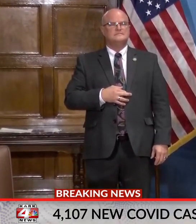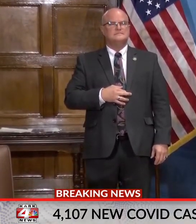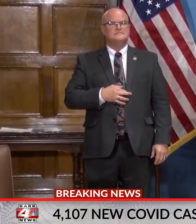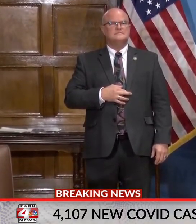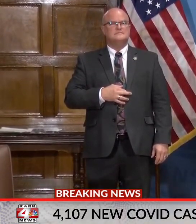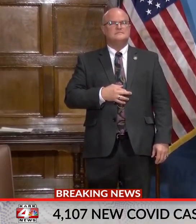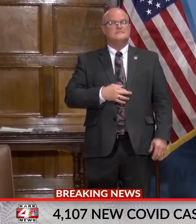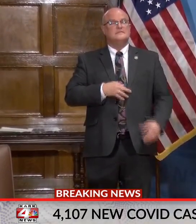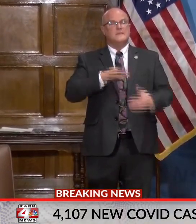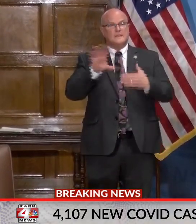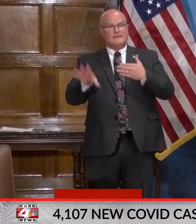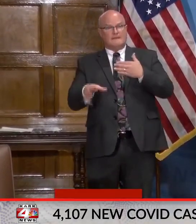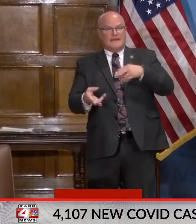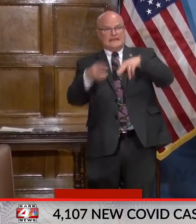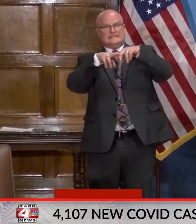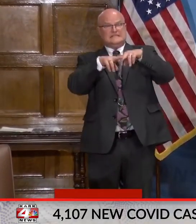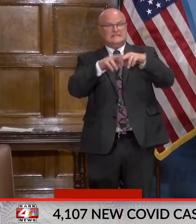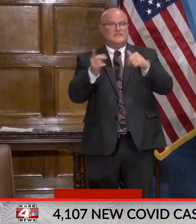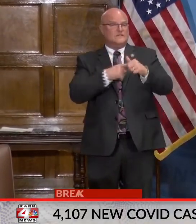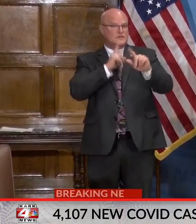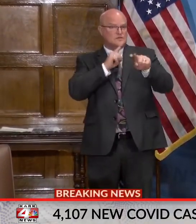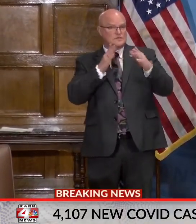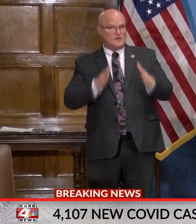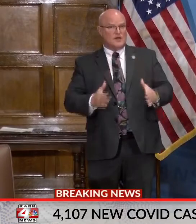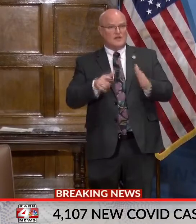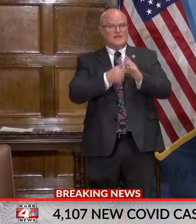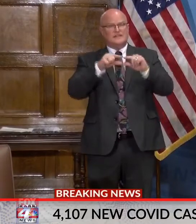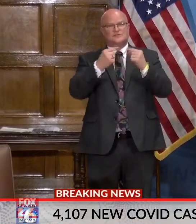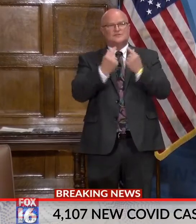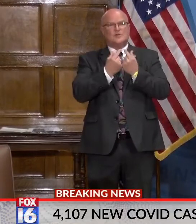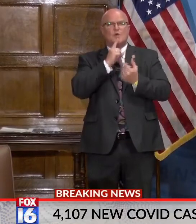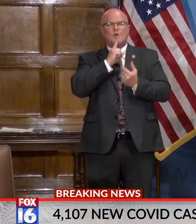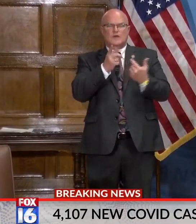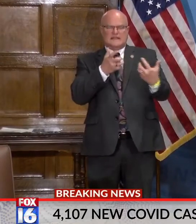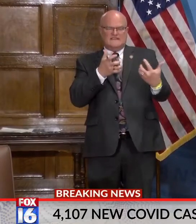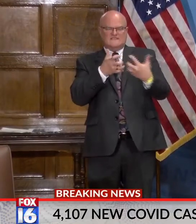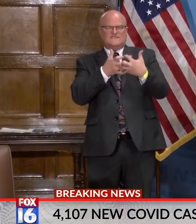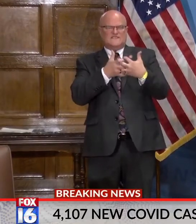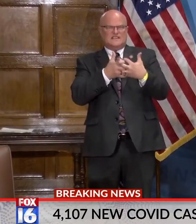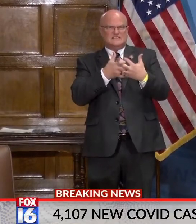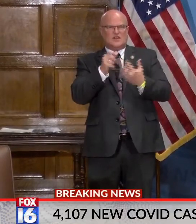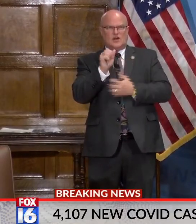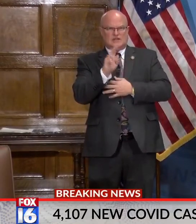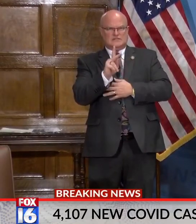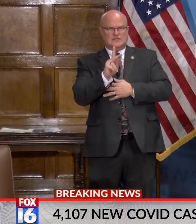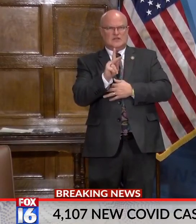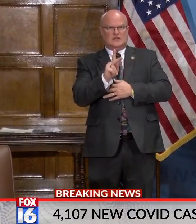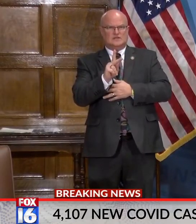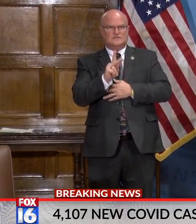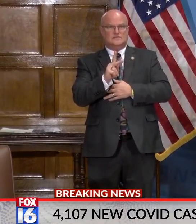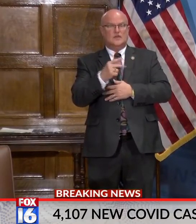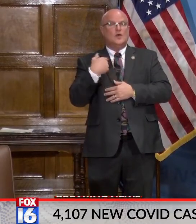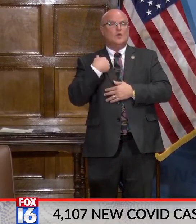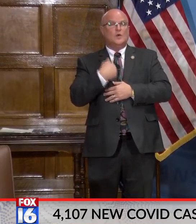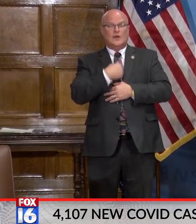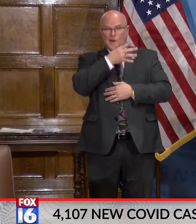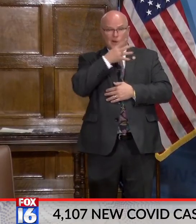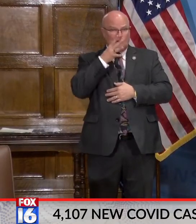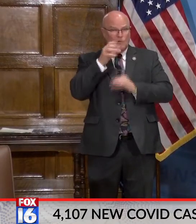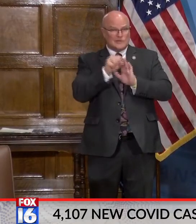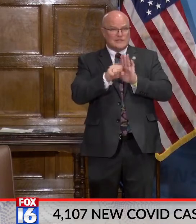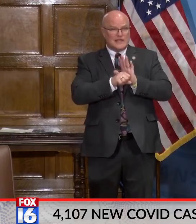So the addition of the first responders to this group really fits Arkansas because we are a rural state. Who